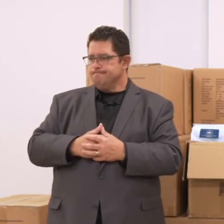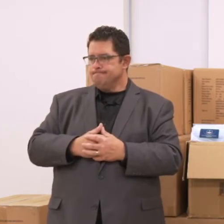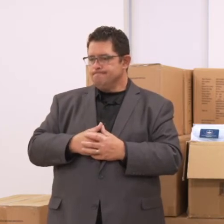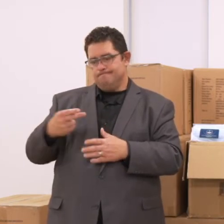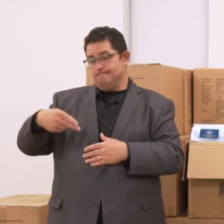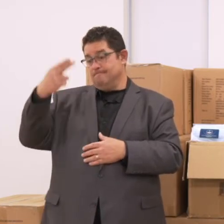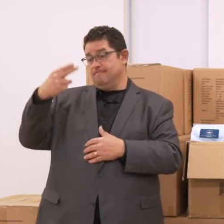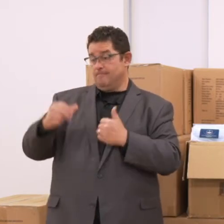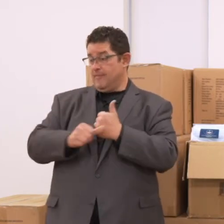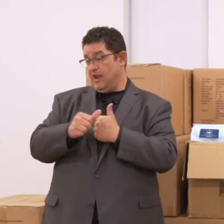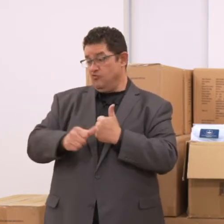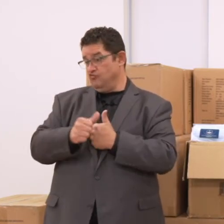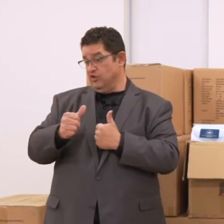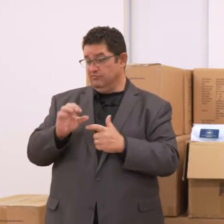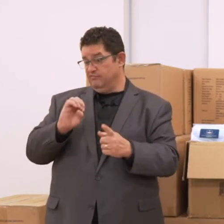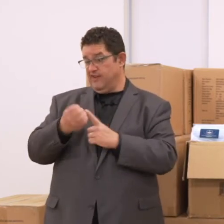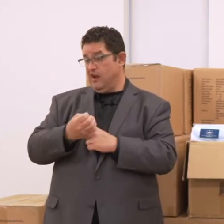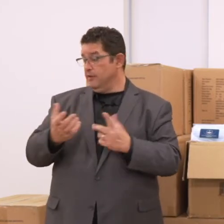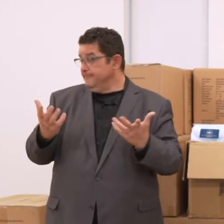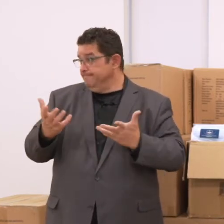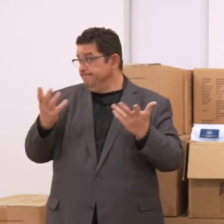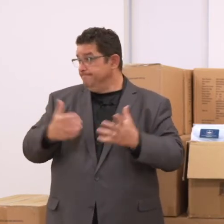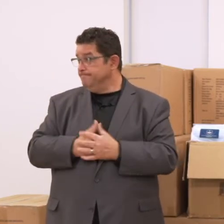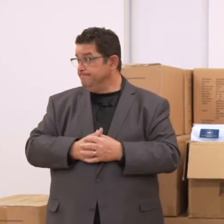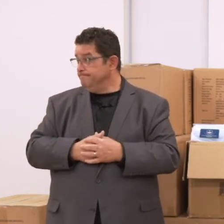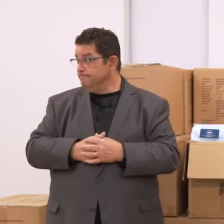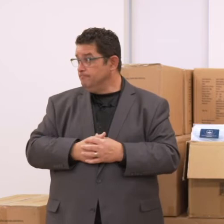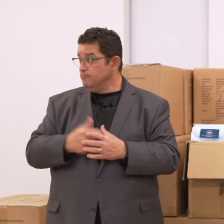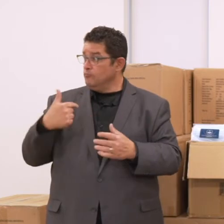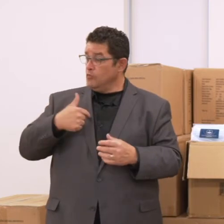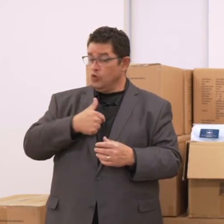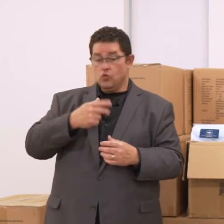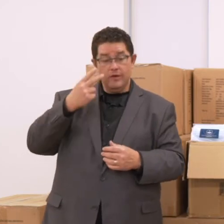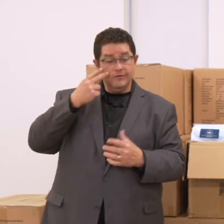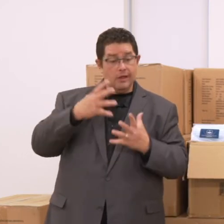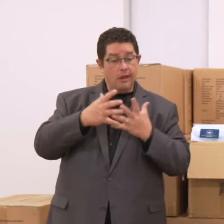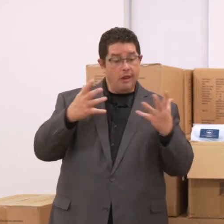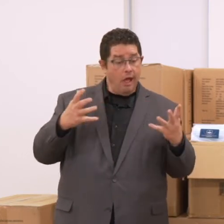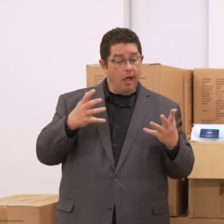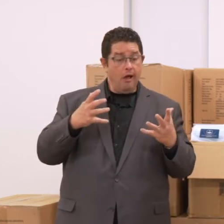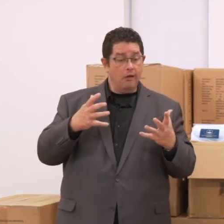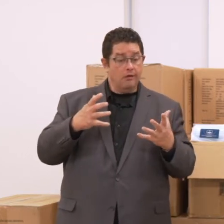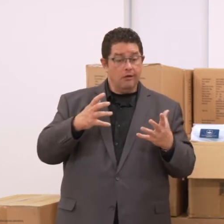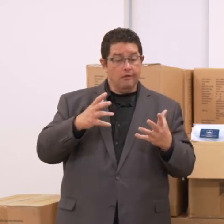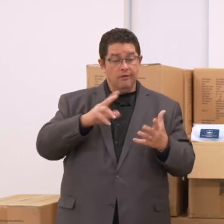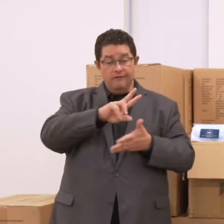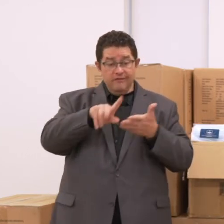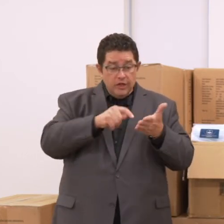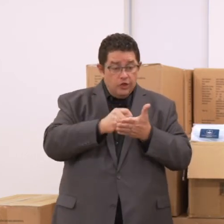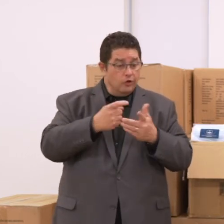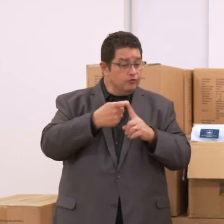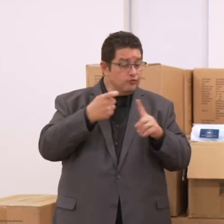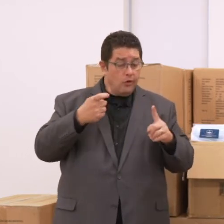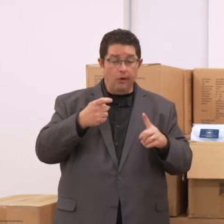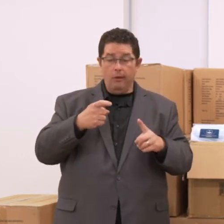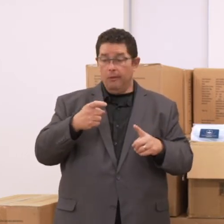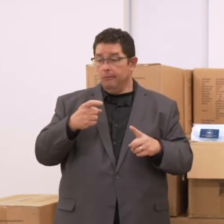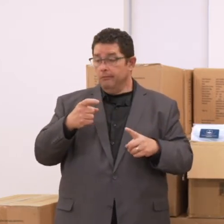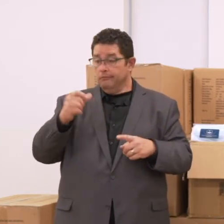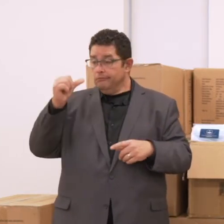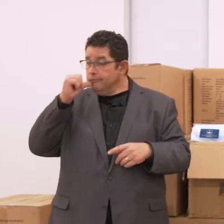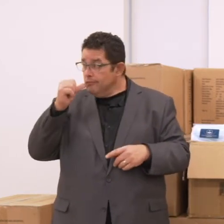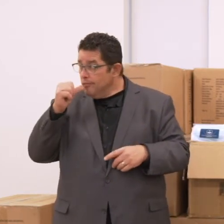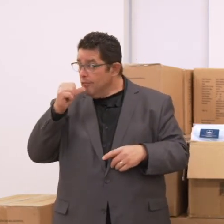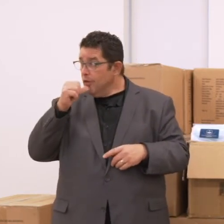high risk environment, and it's high risk activity. We've seen a lot of viral videos over the weekend from Right. city bars as well. How much are you talking